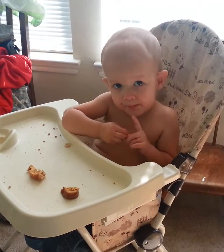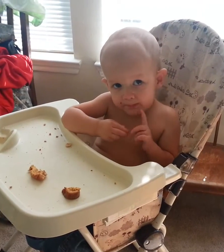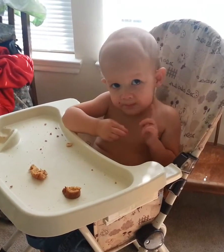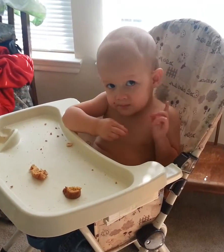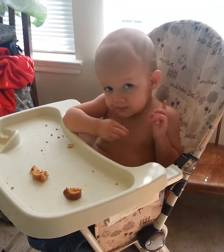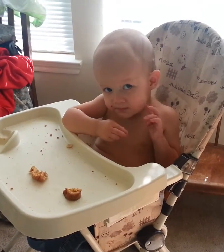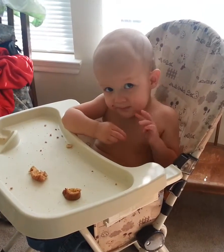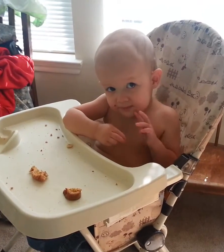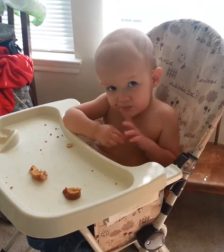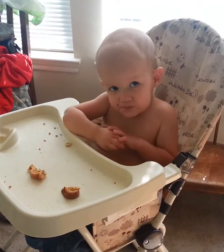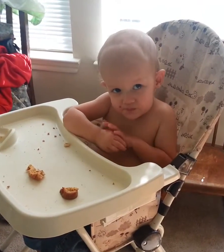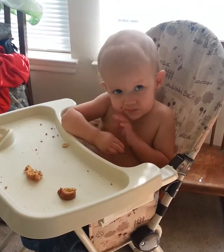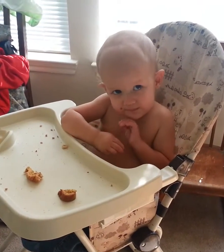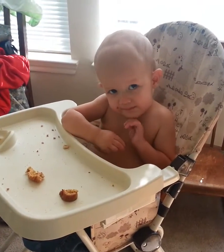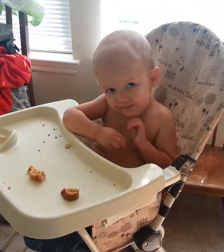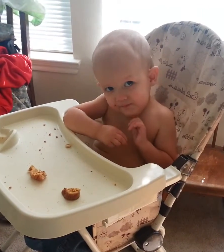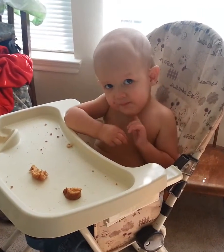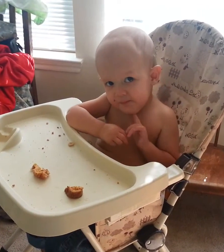Yeah, cereal.